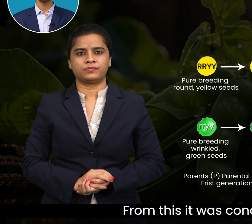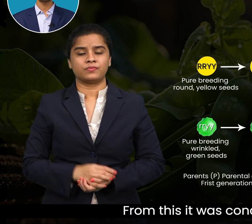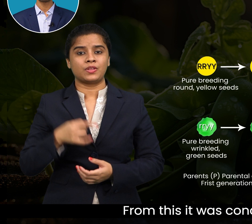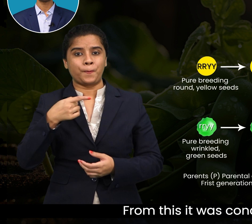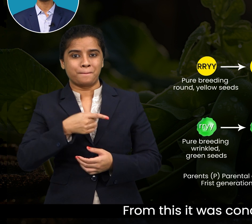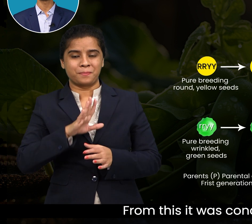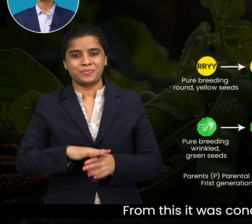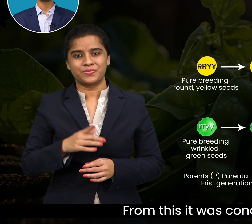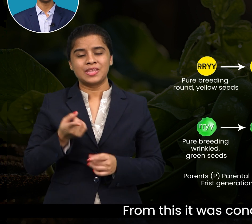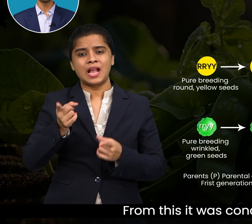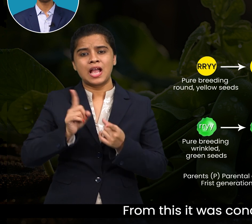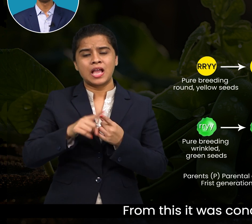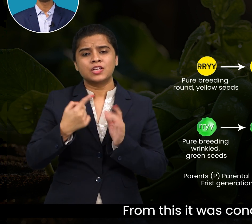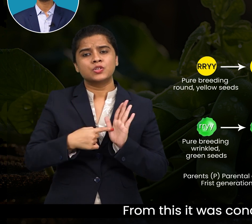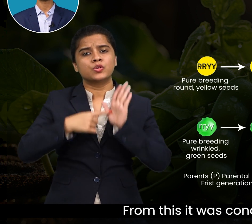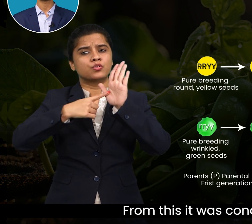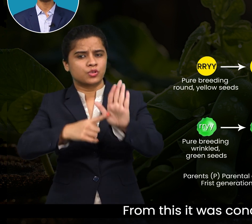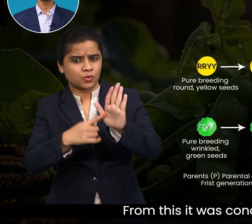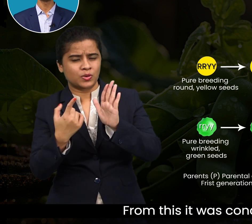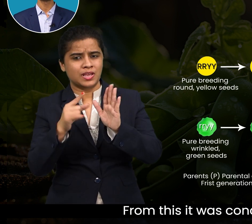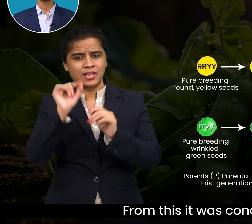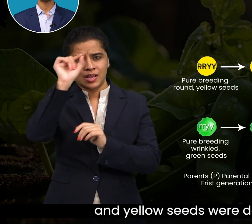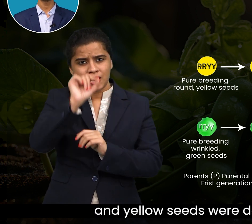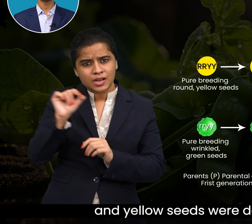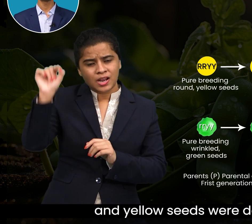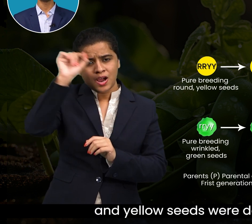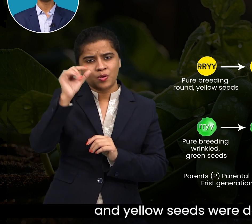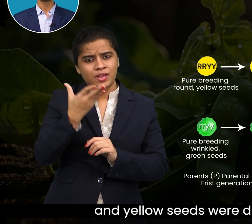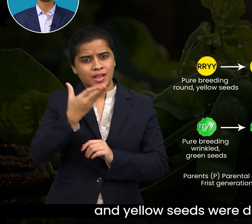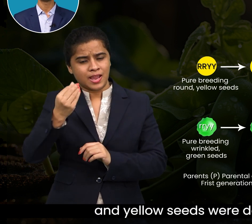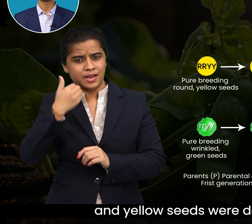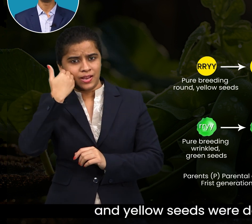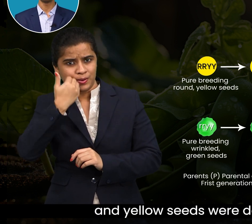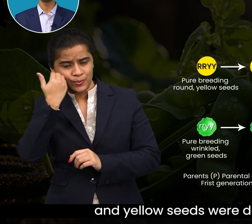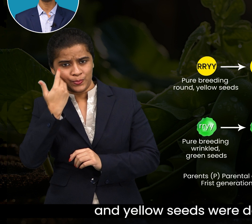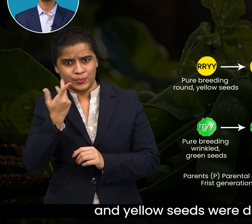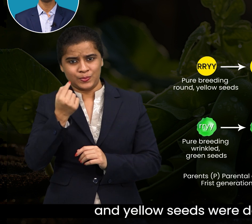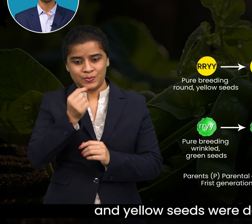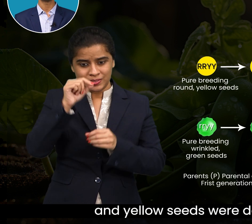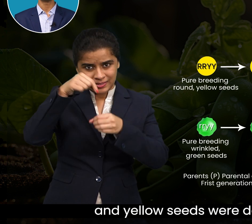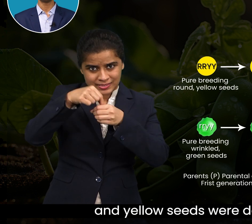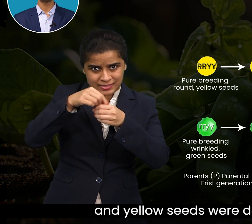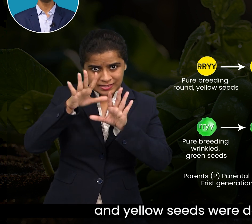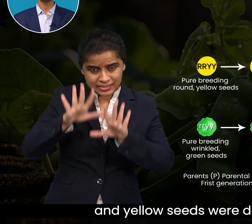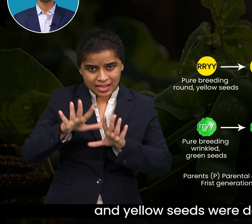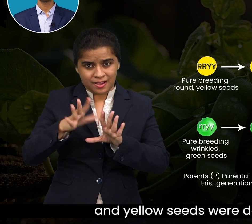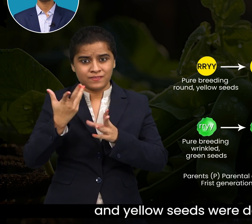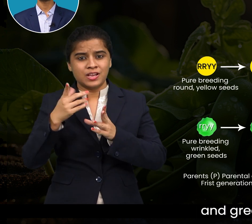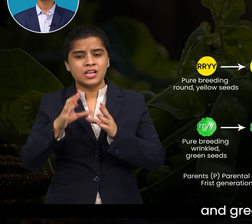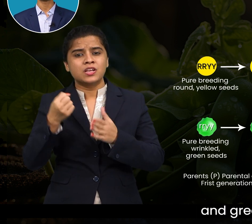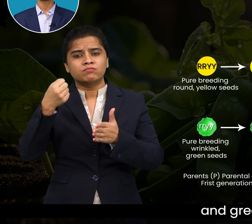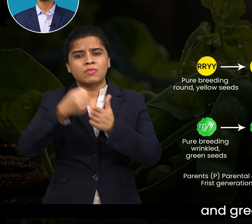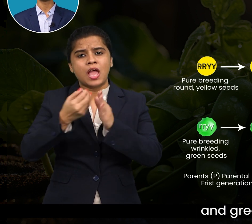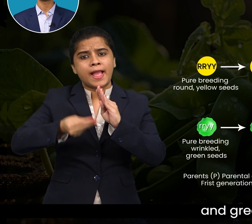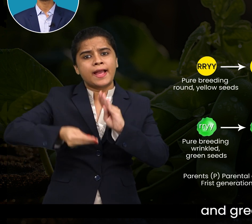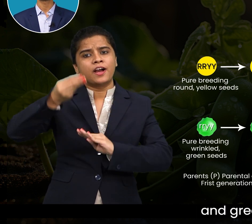From this, it was concluded that the round and yellow seeds were dominant over the wrinkled